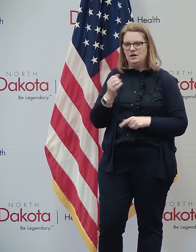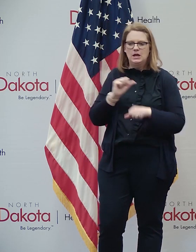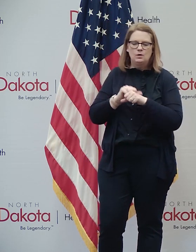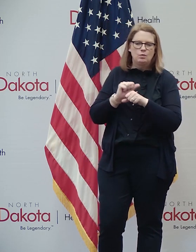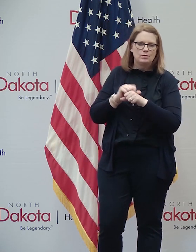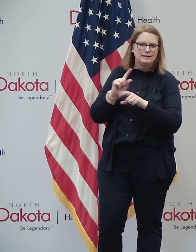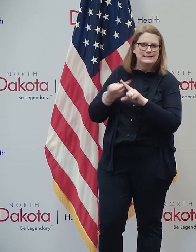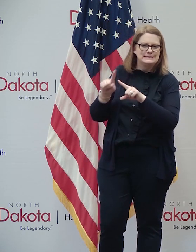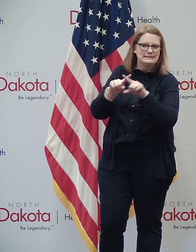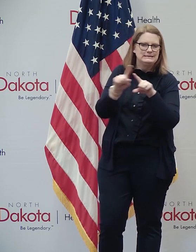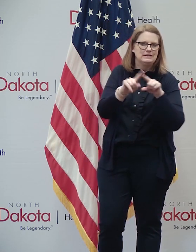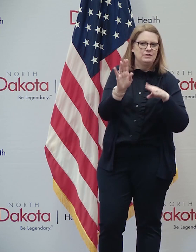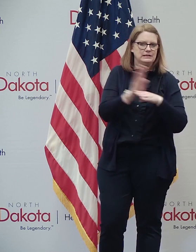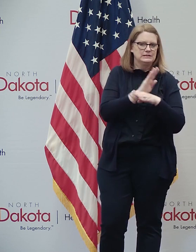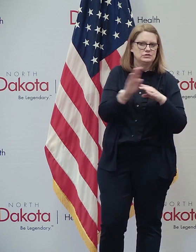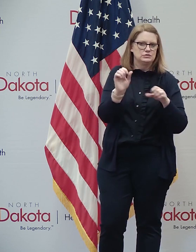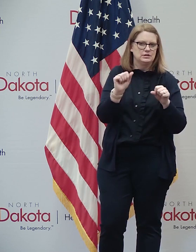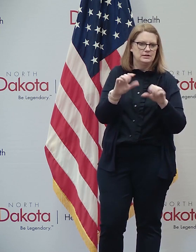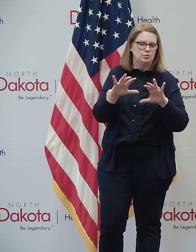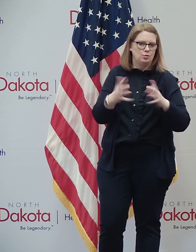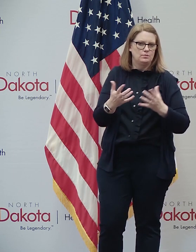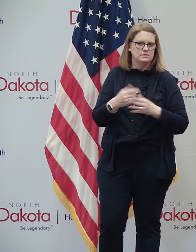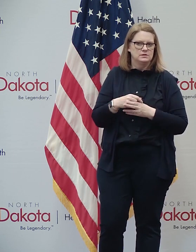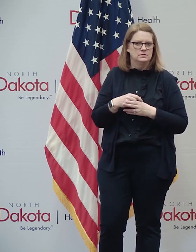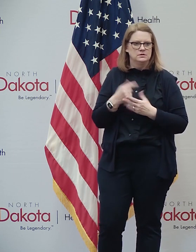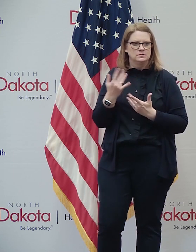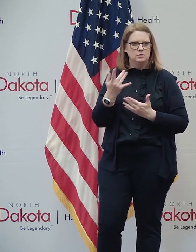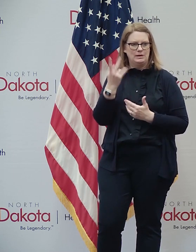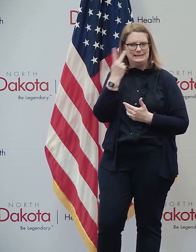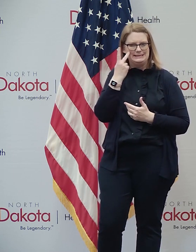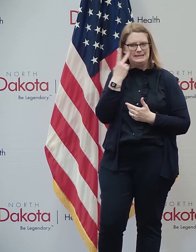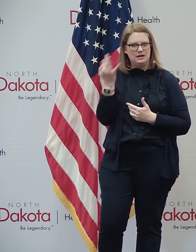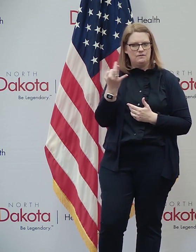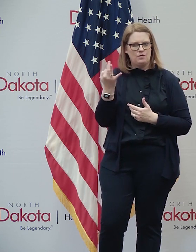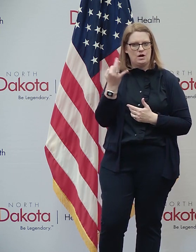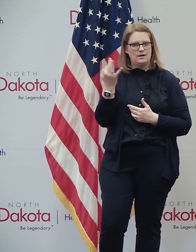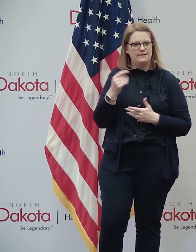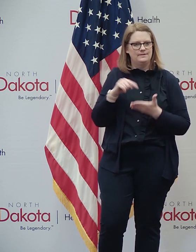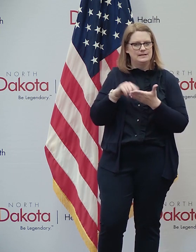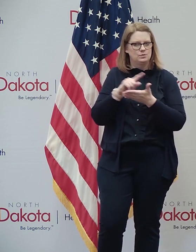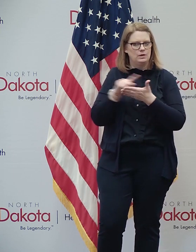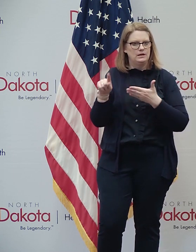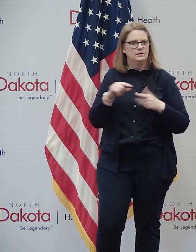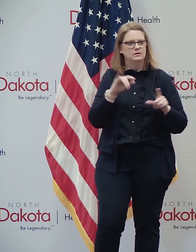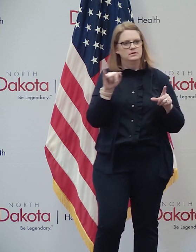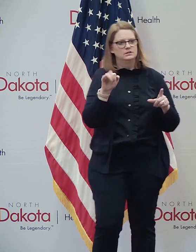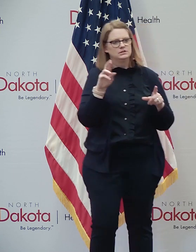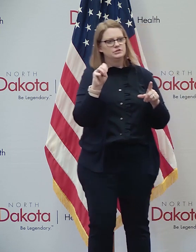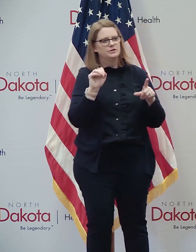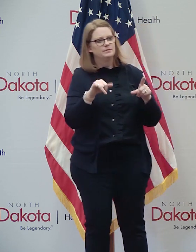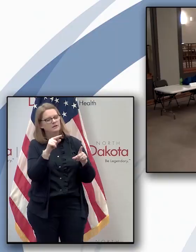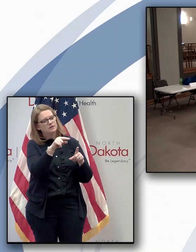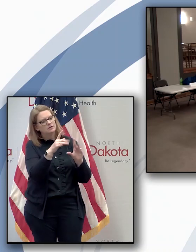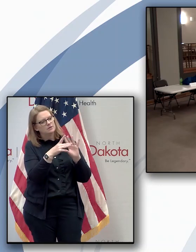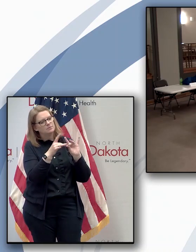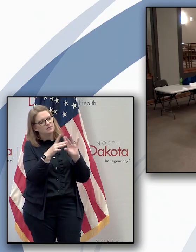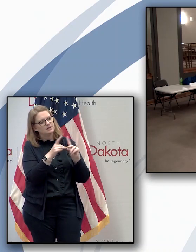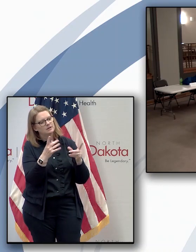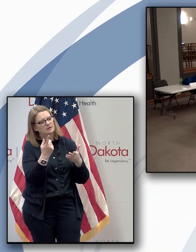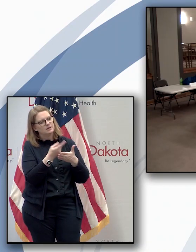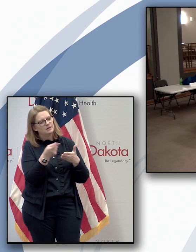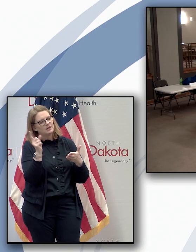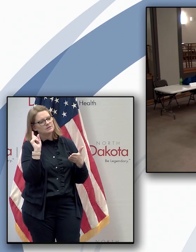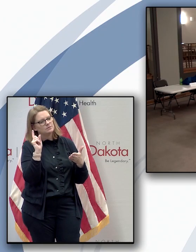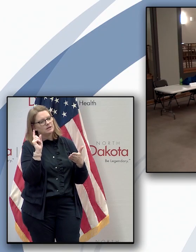change an earlier need for guidance on larger venues? I don't think so. I think we want to stick to